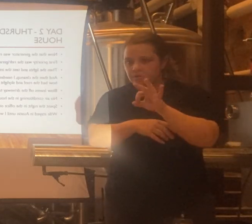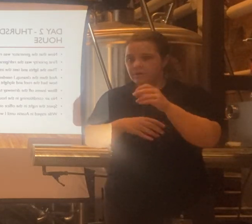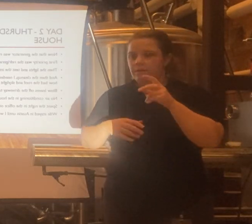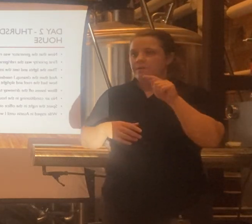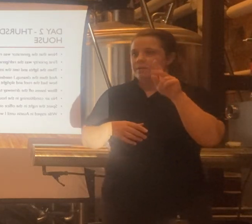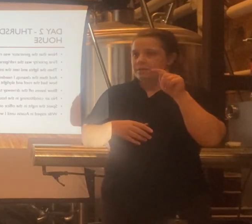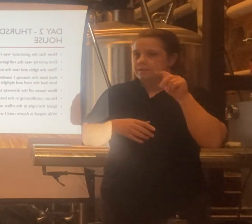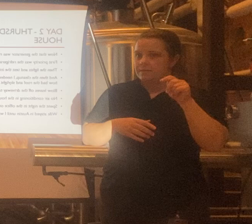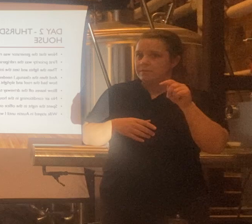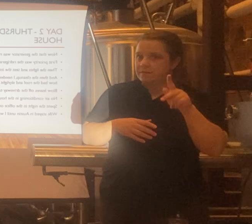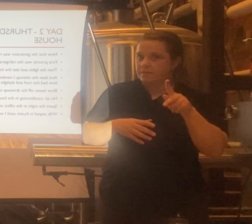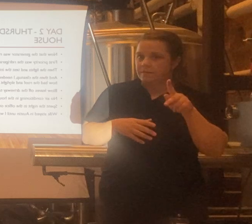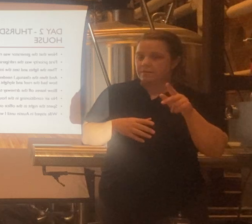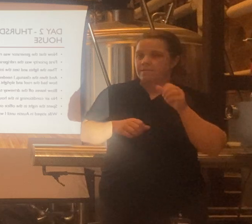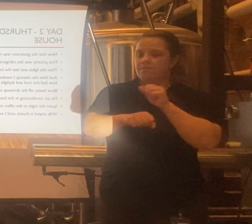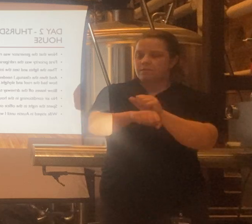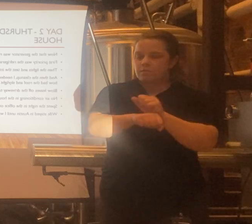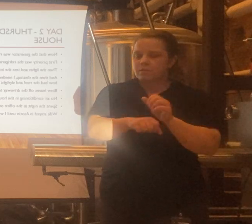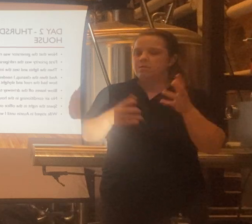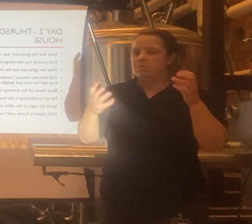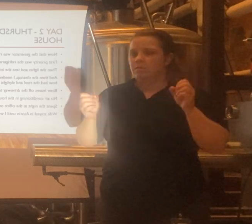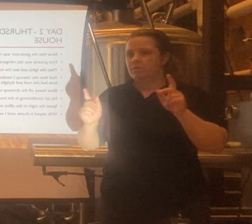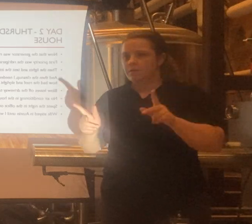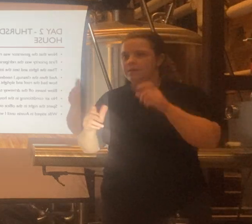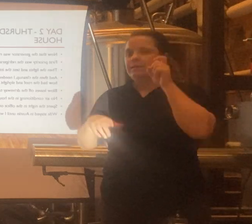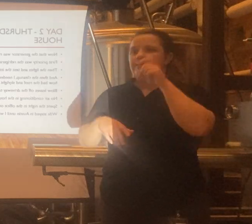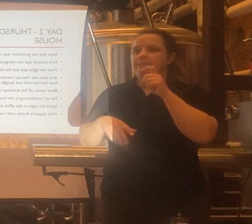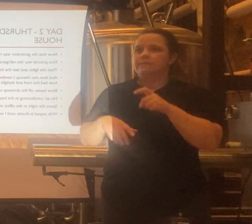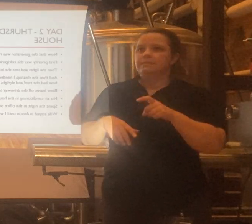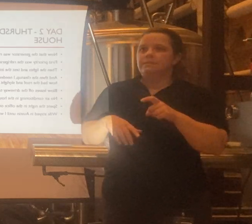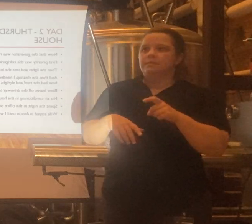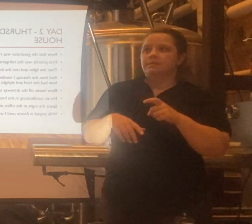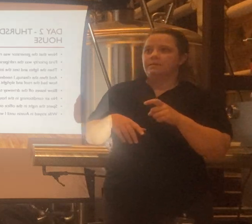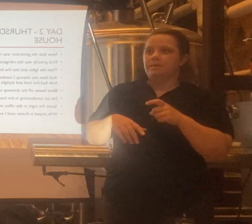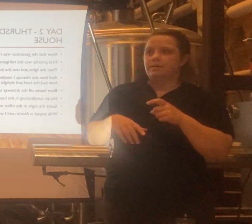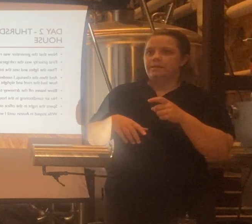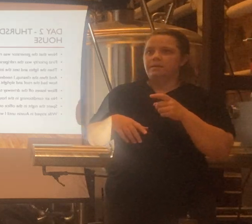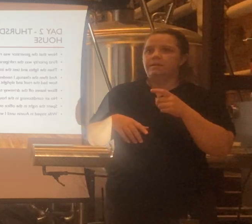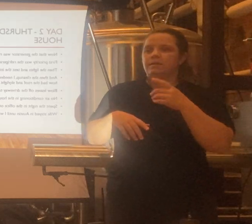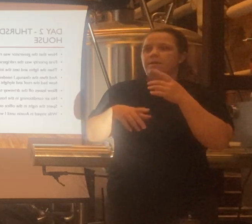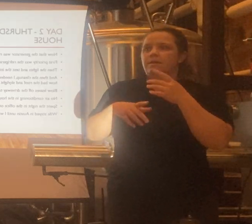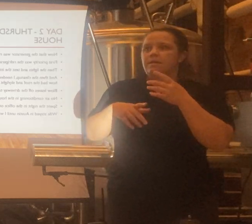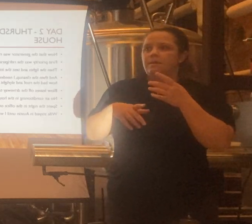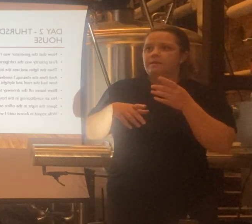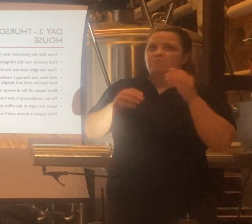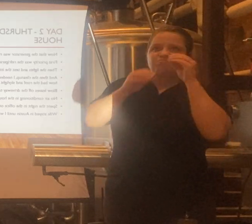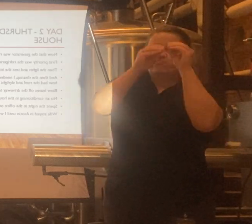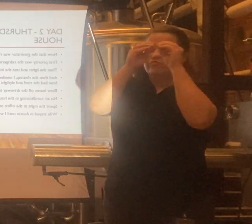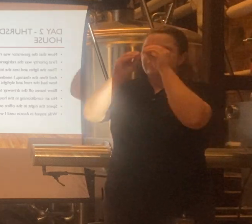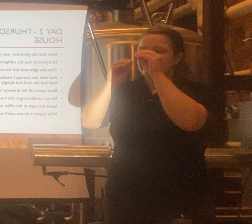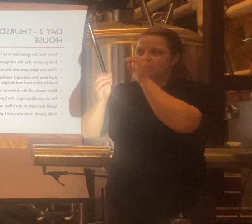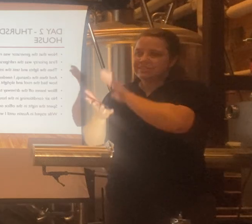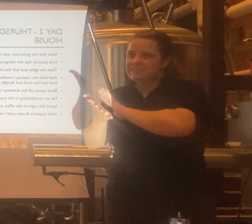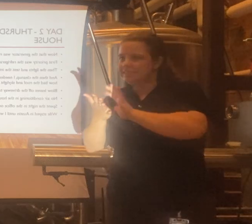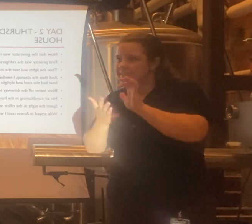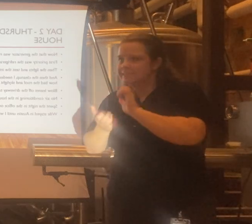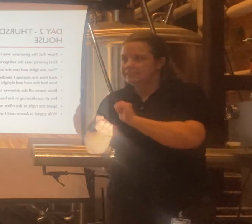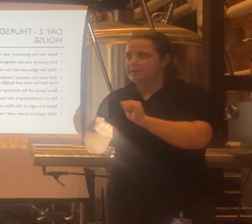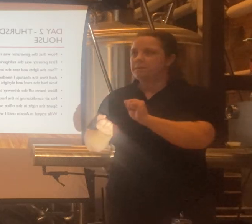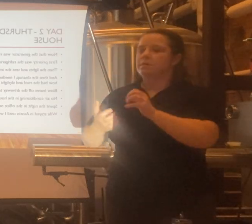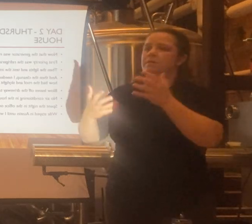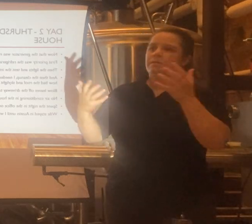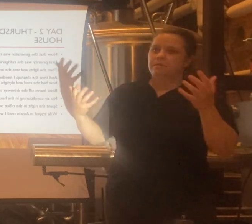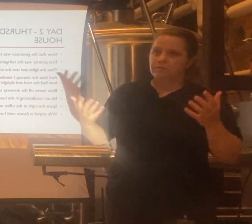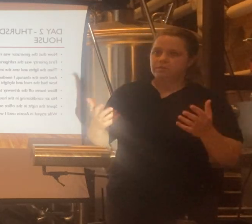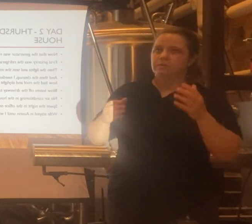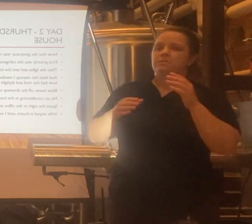that's working. I got to blow the leaves off, which means I got to go through a lot of batteries, which means I need to charge them, which is where I charge them in the workshop on that